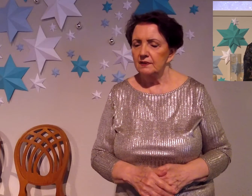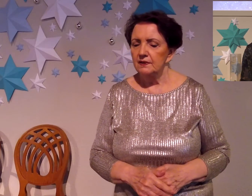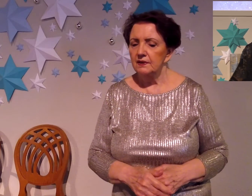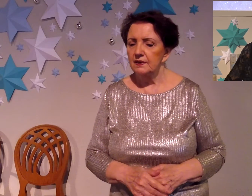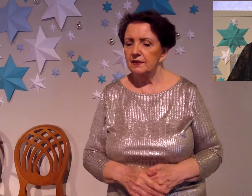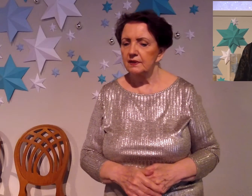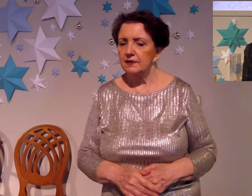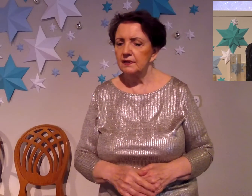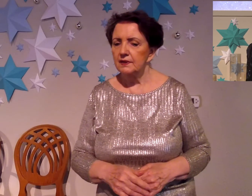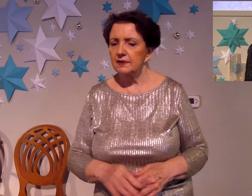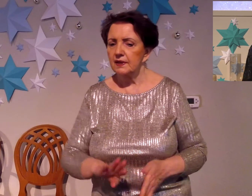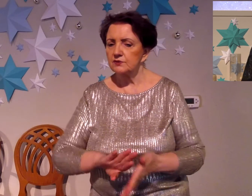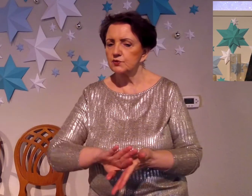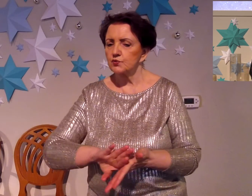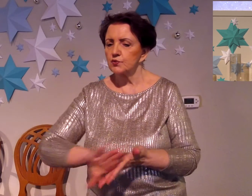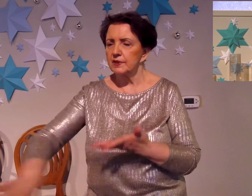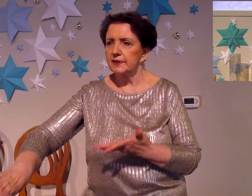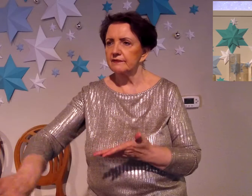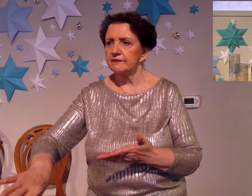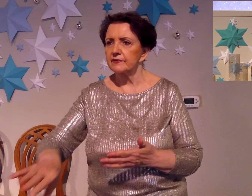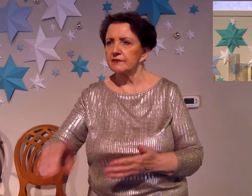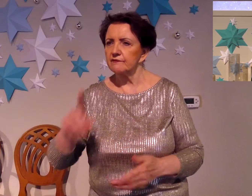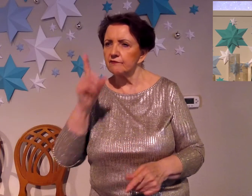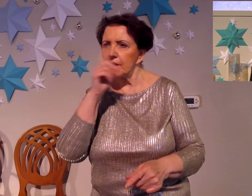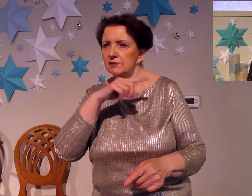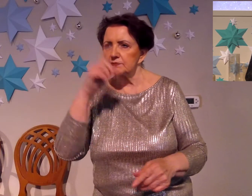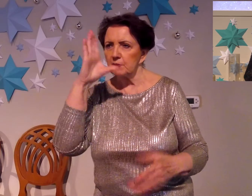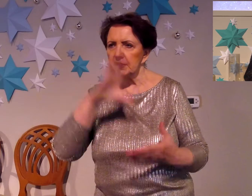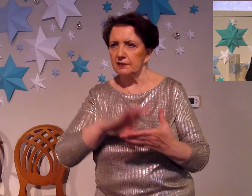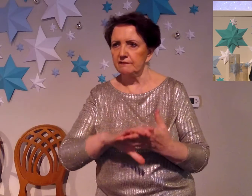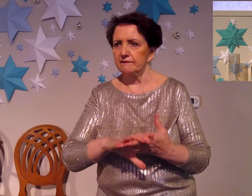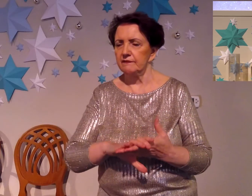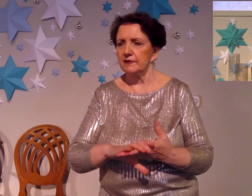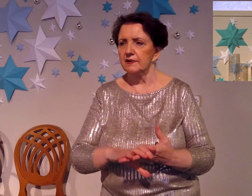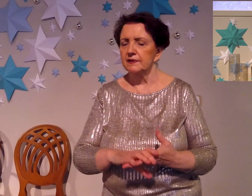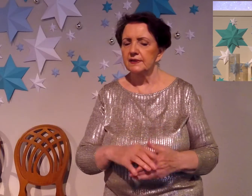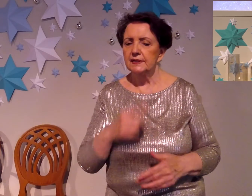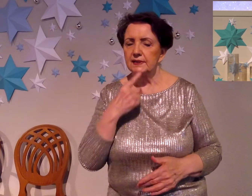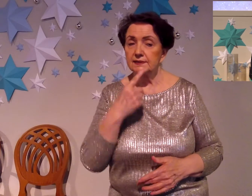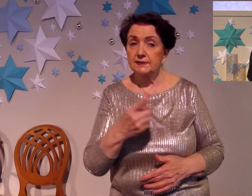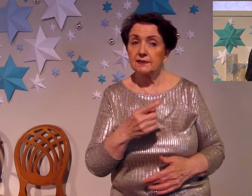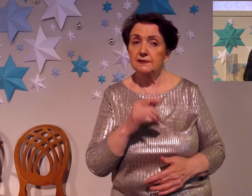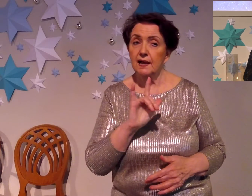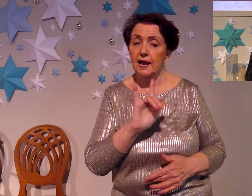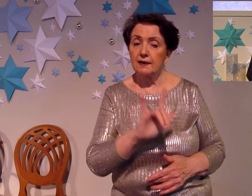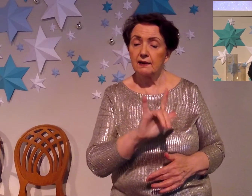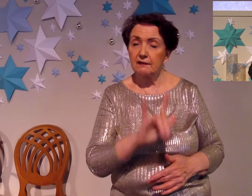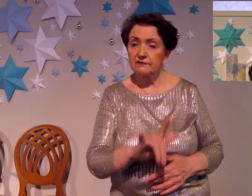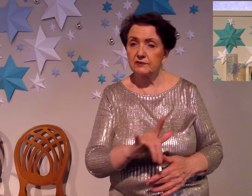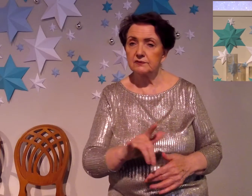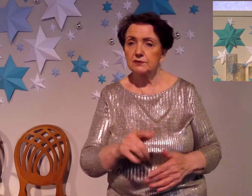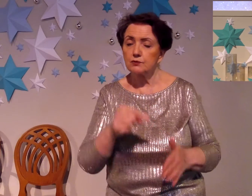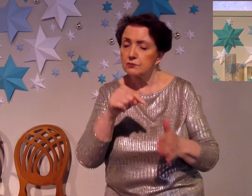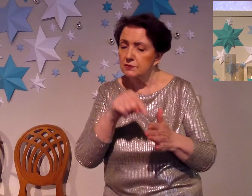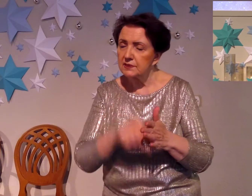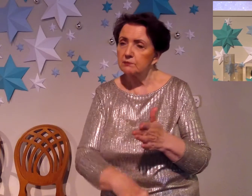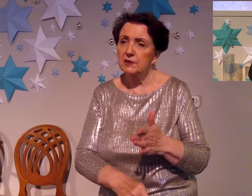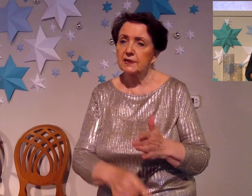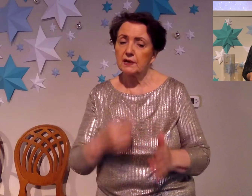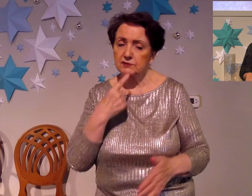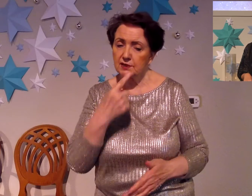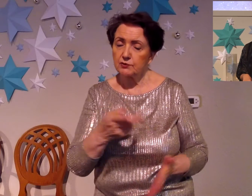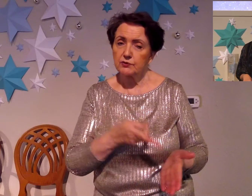the illusion. The sword of compassion says, I love you so fiercely, I'm going to tell you the